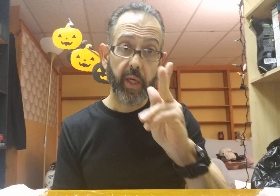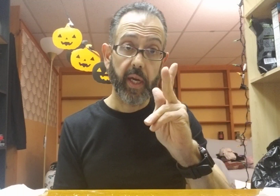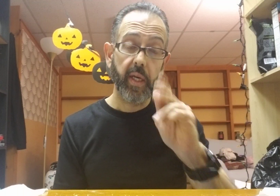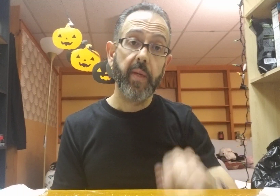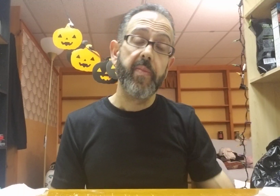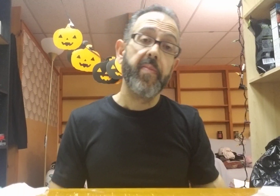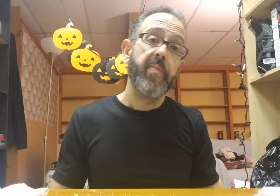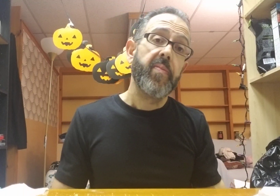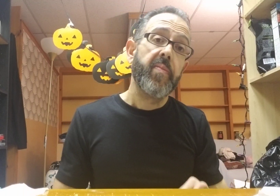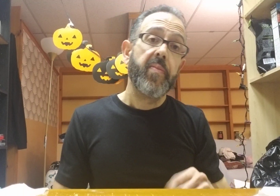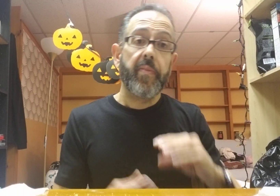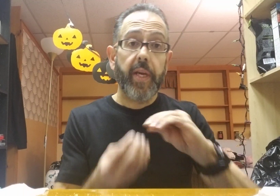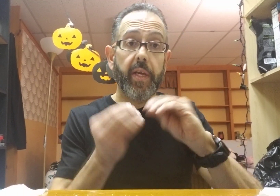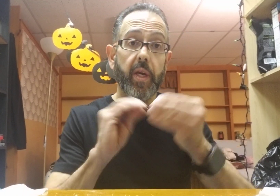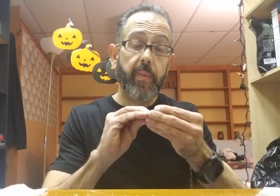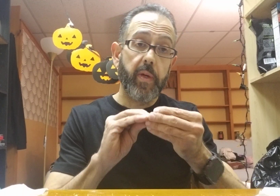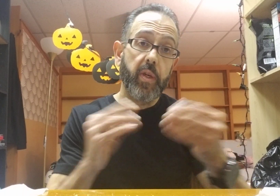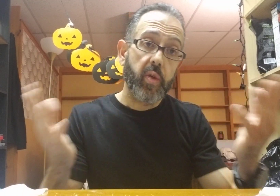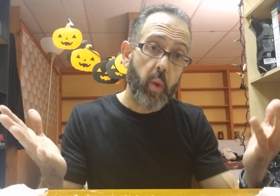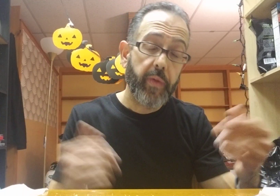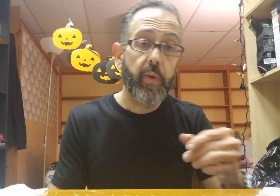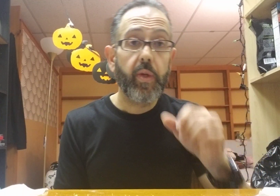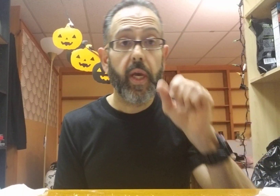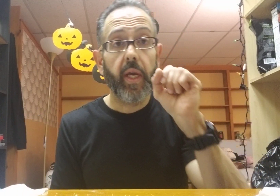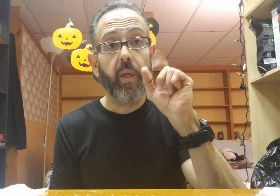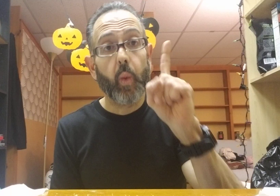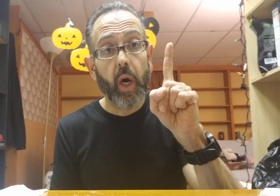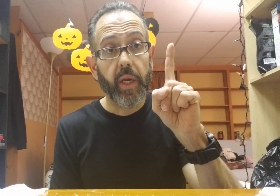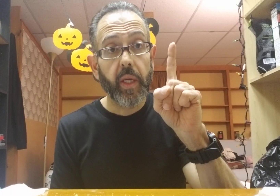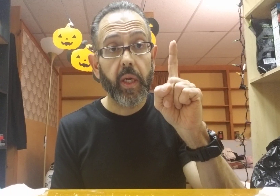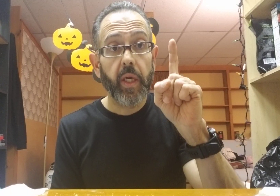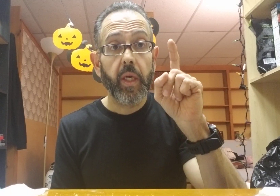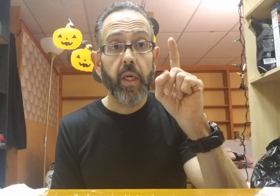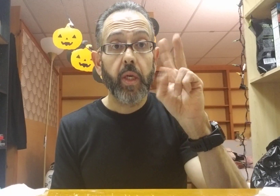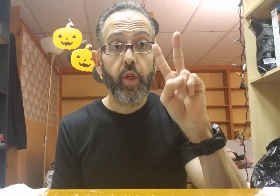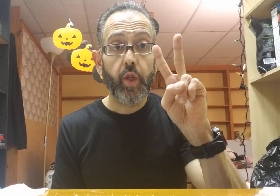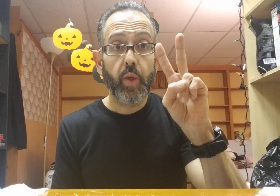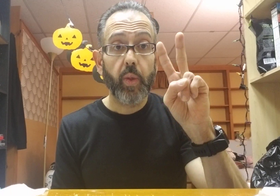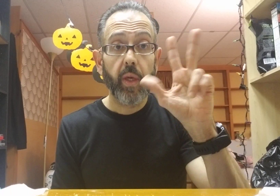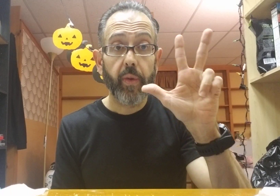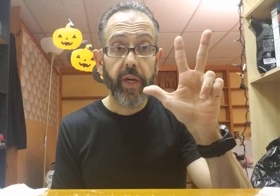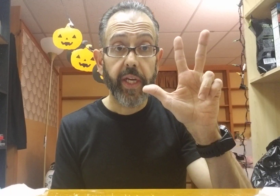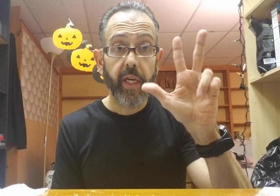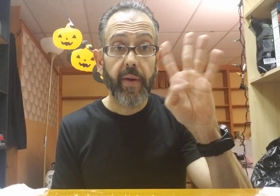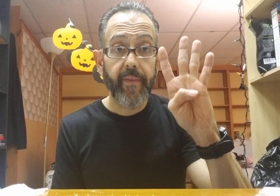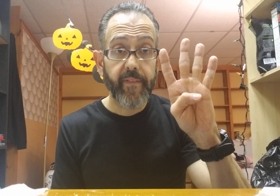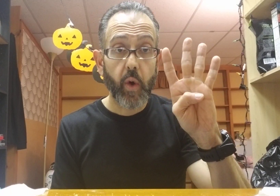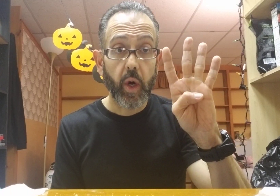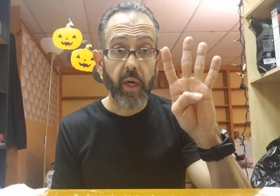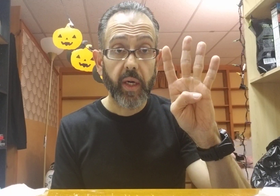Okay? And numbers 1 through 10. 1, 2, 3, 4,